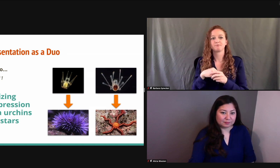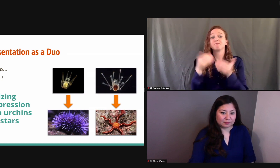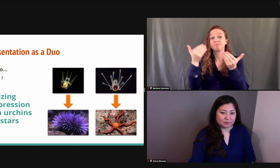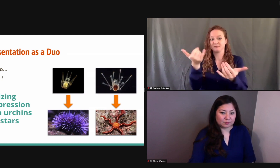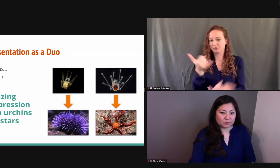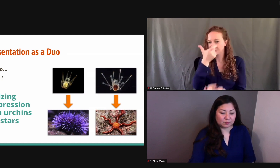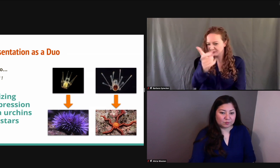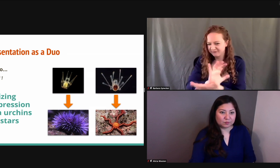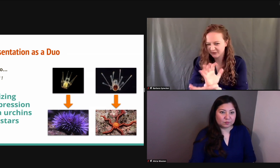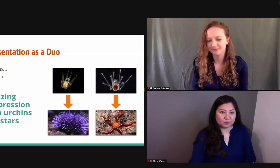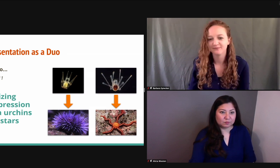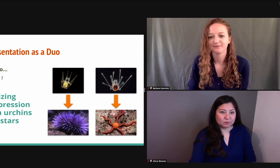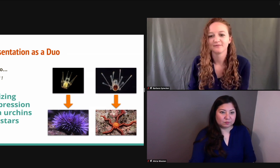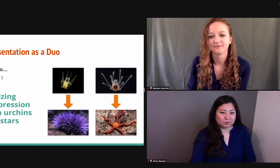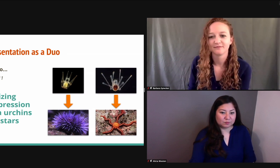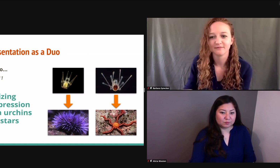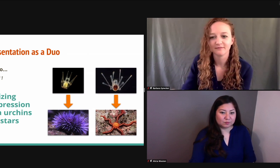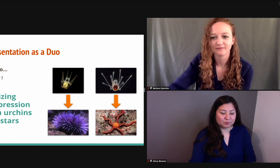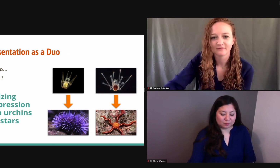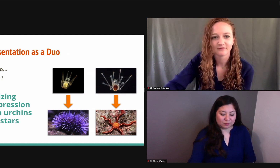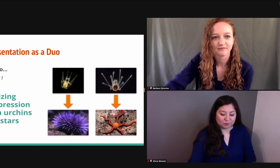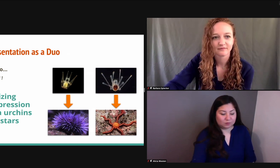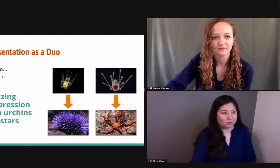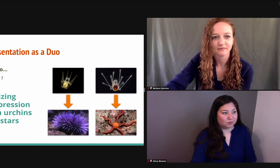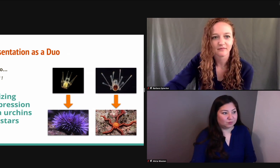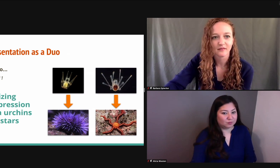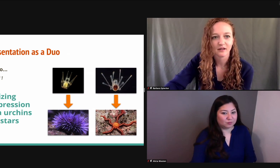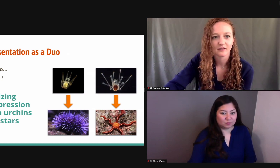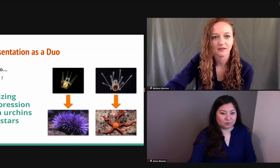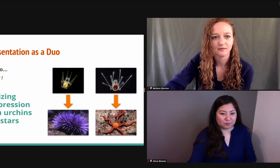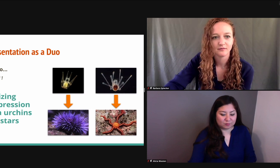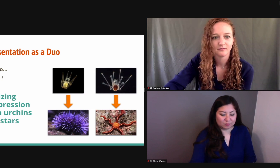about SU and having 2 groups.